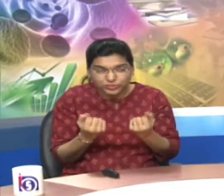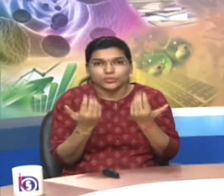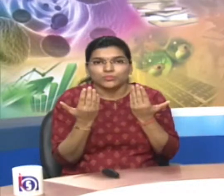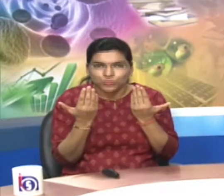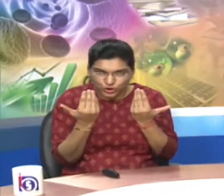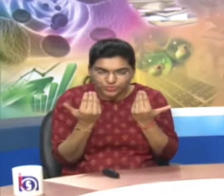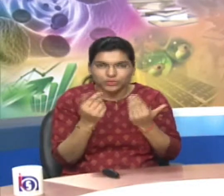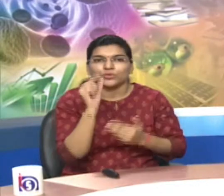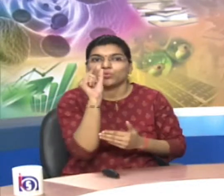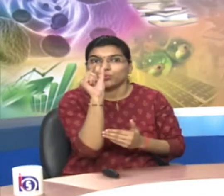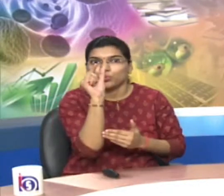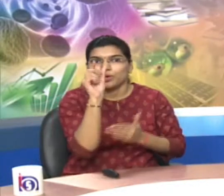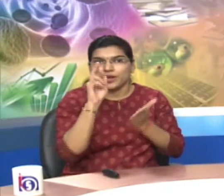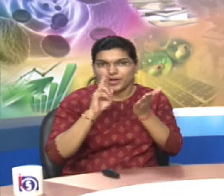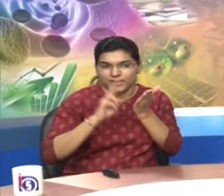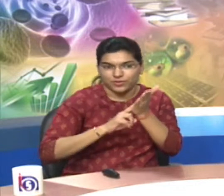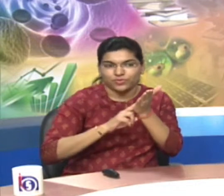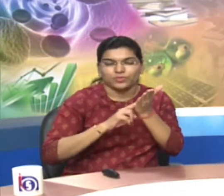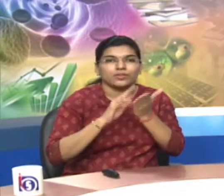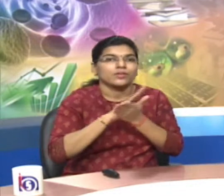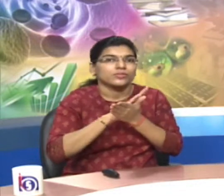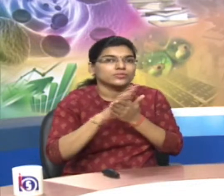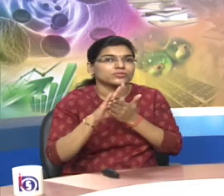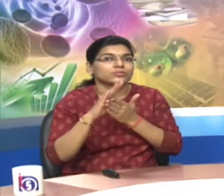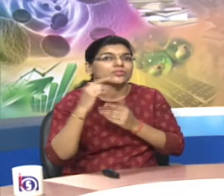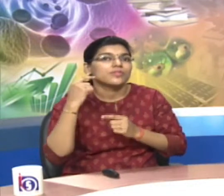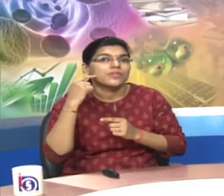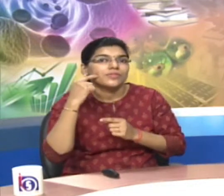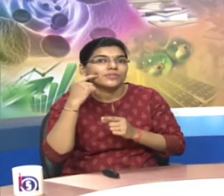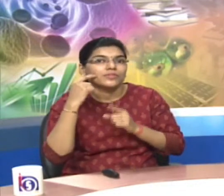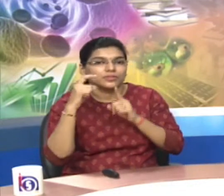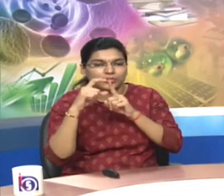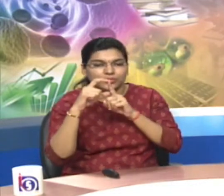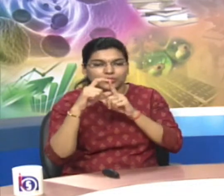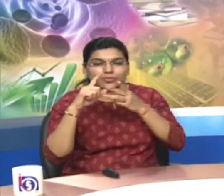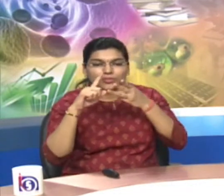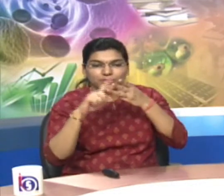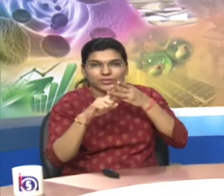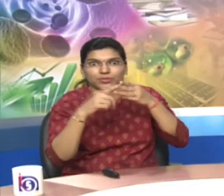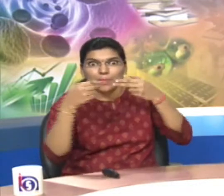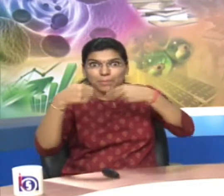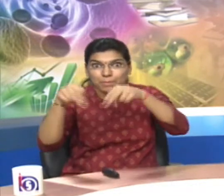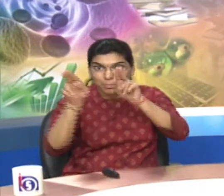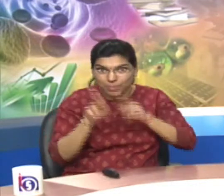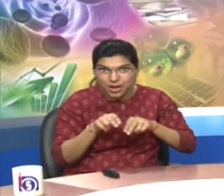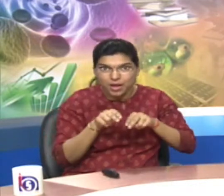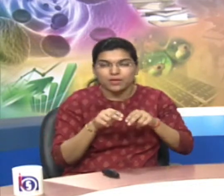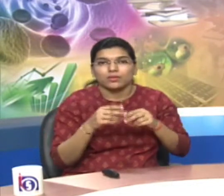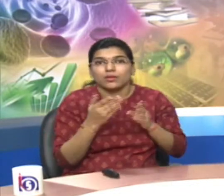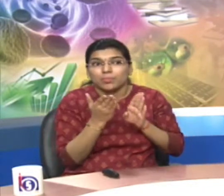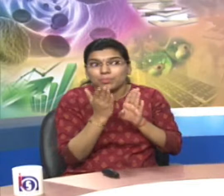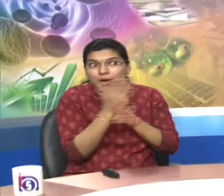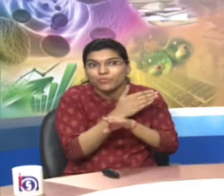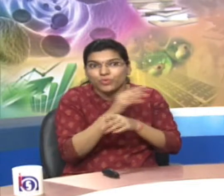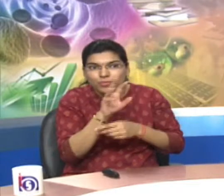If you want to unhide the content, then you can select the unhide